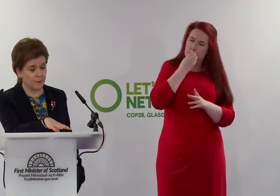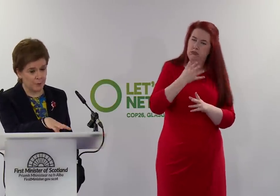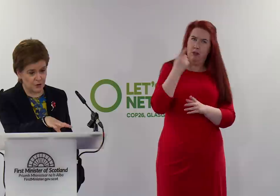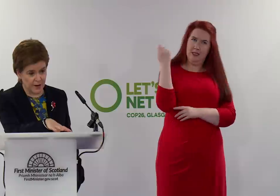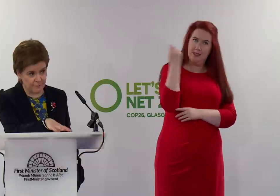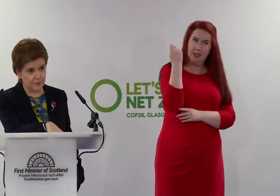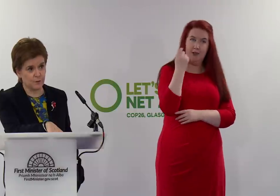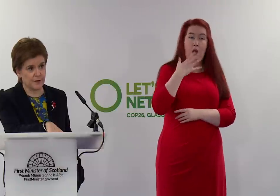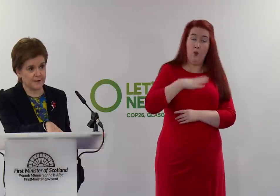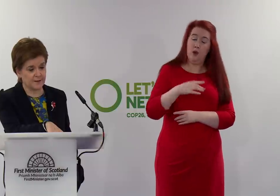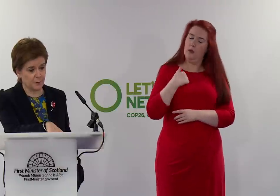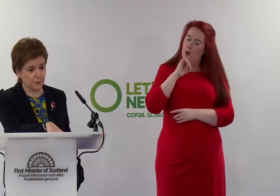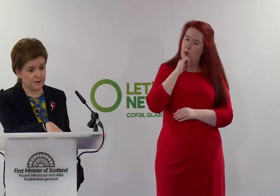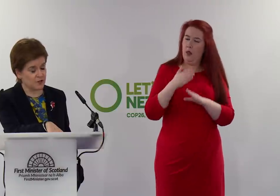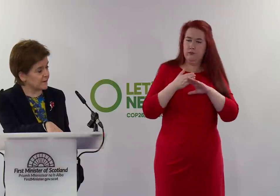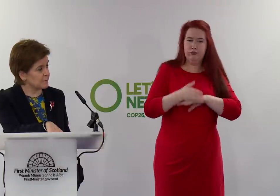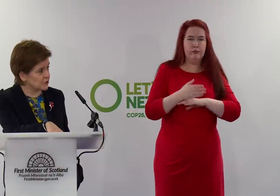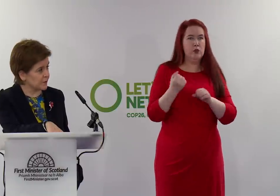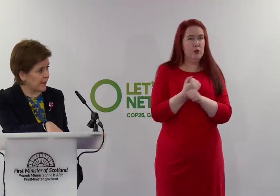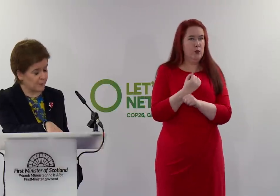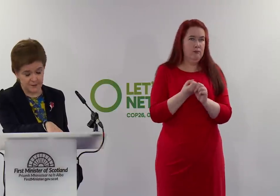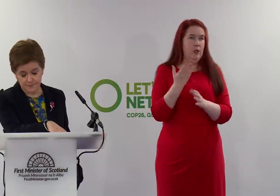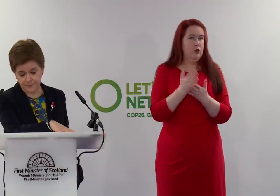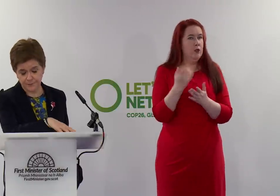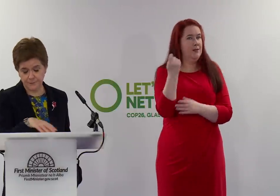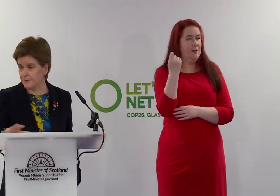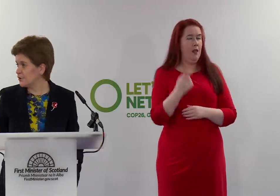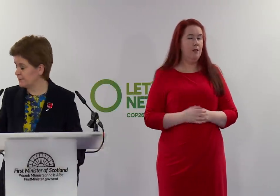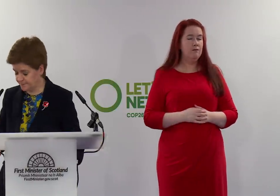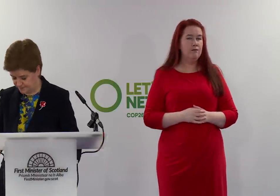And I will be doing everything over the next couple of weeks to try to make sure that happens.